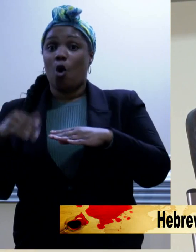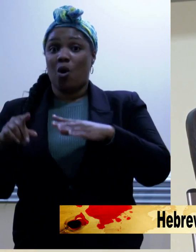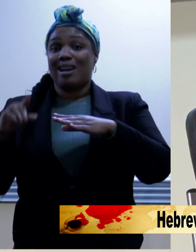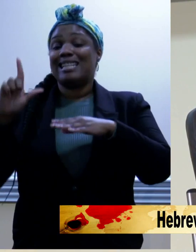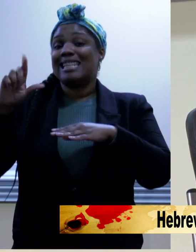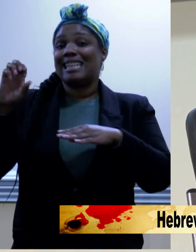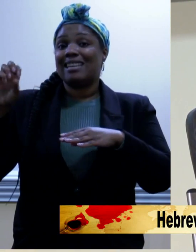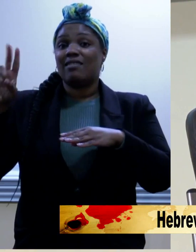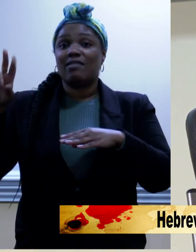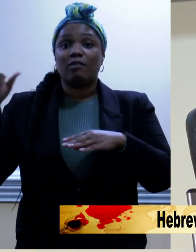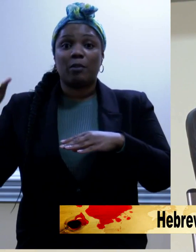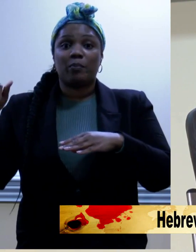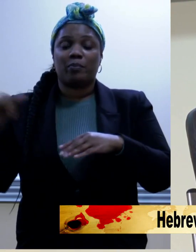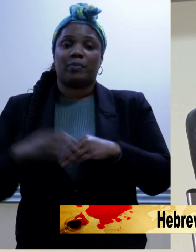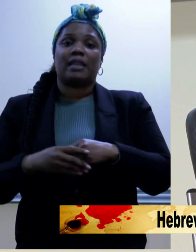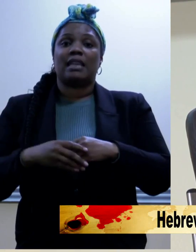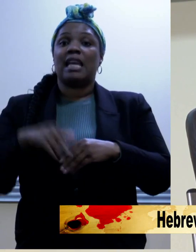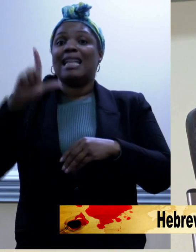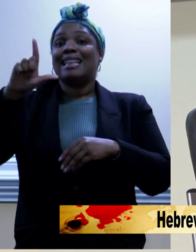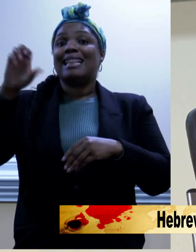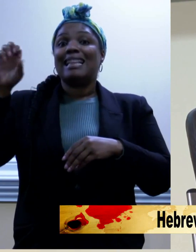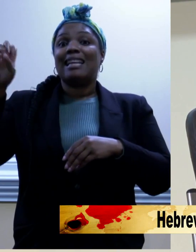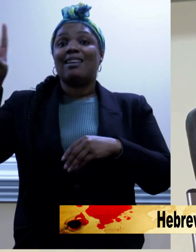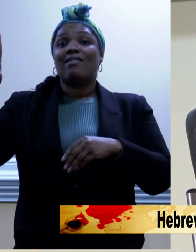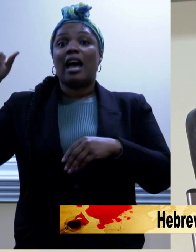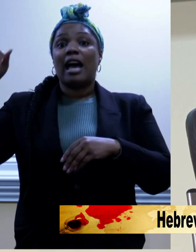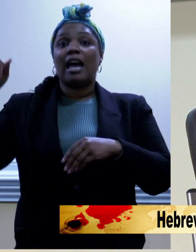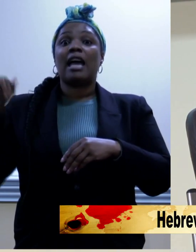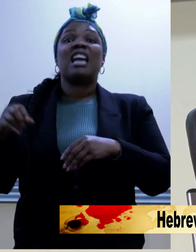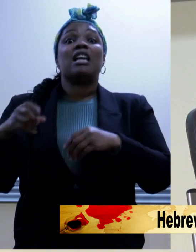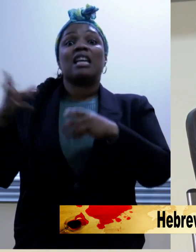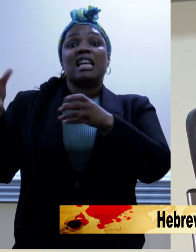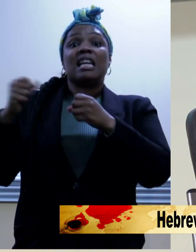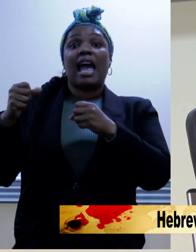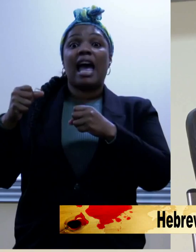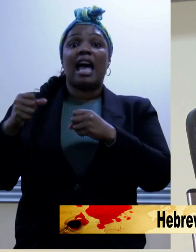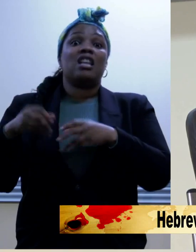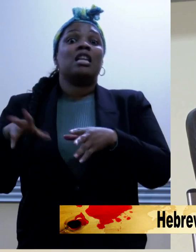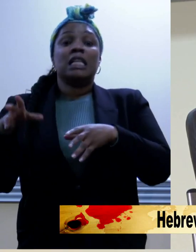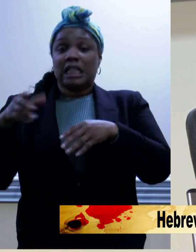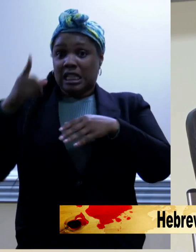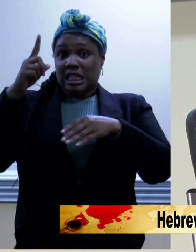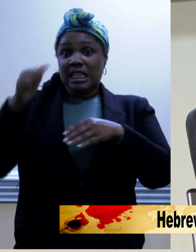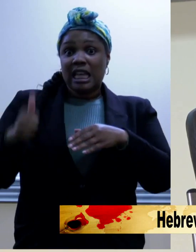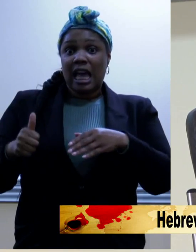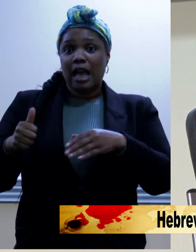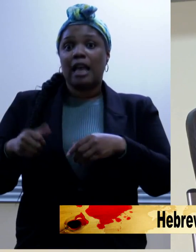say, Levi also, who received tithes, paid tithes in Abraham.